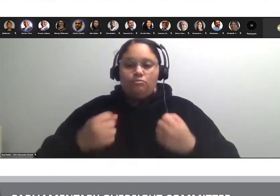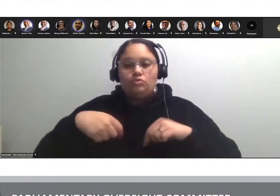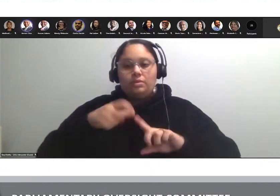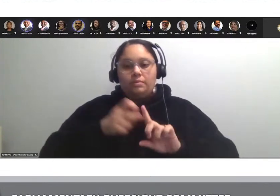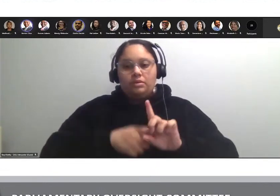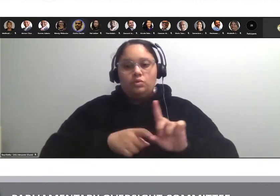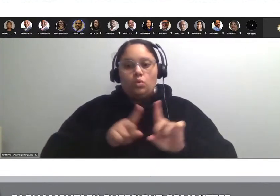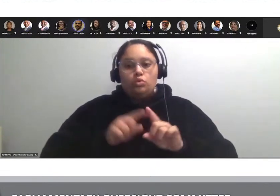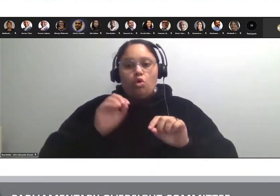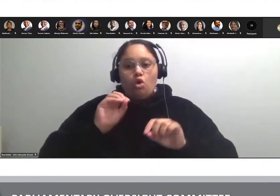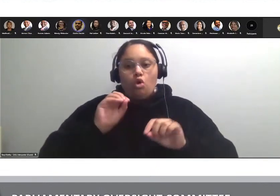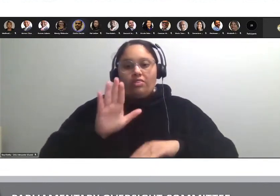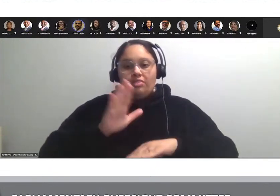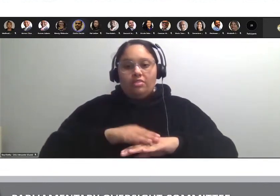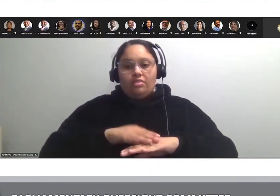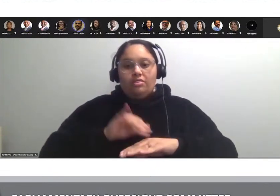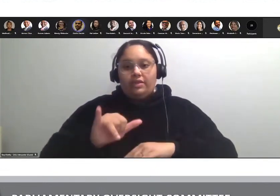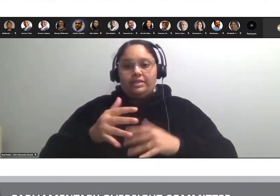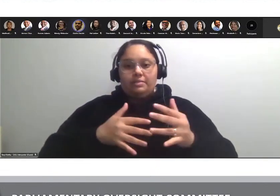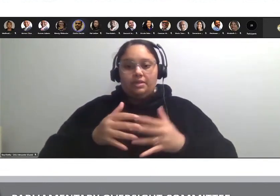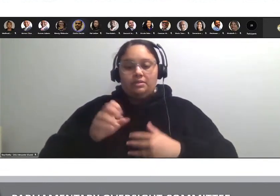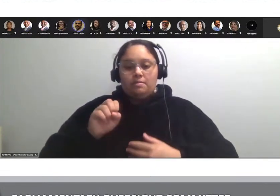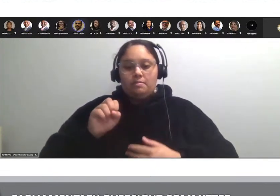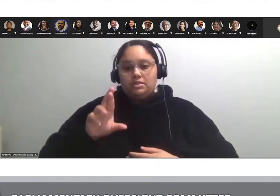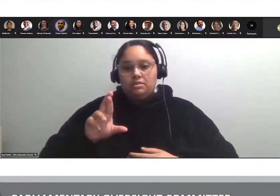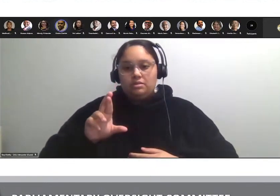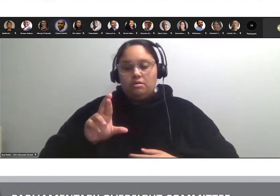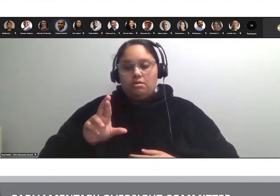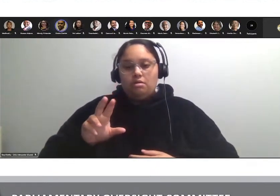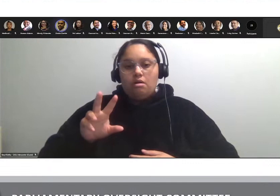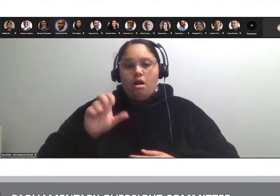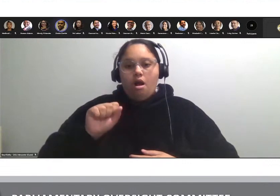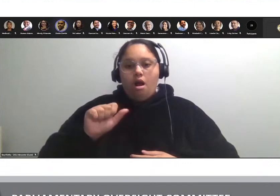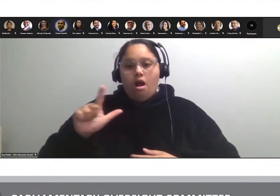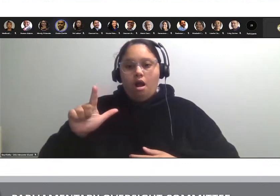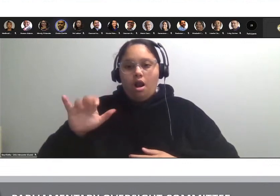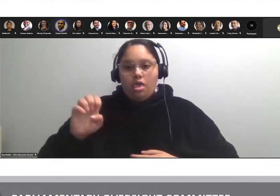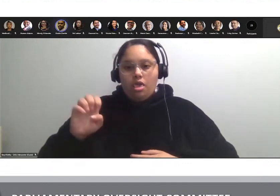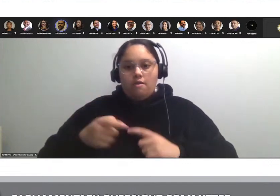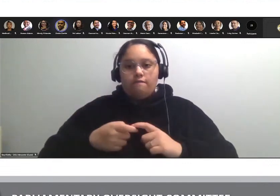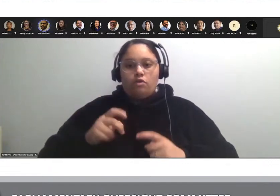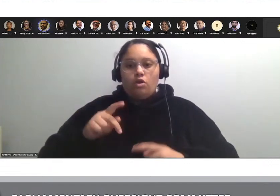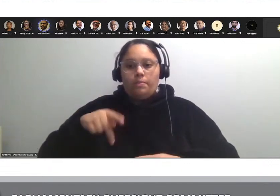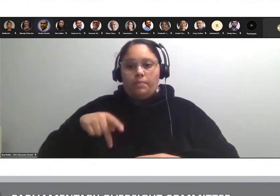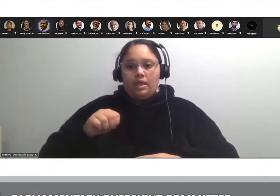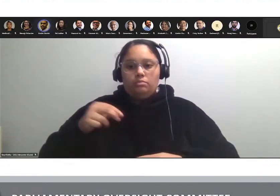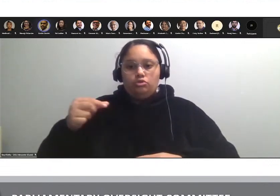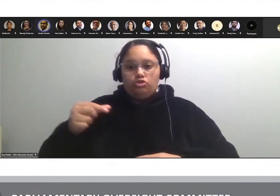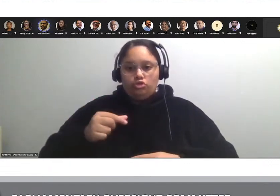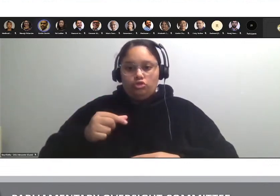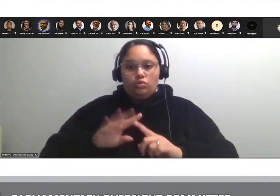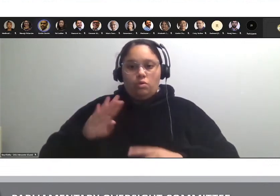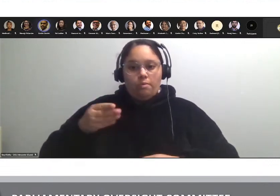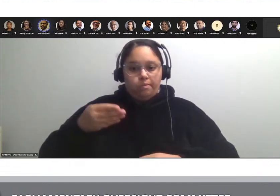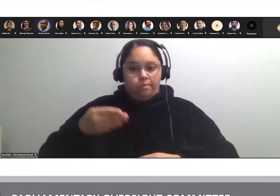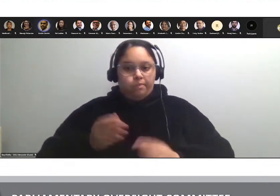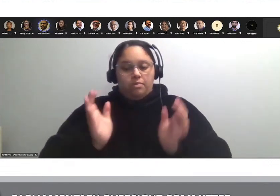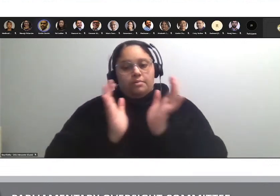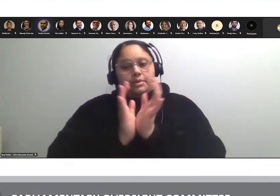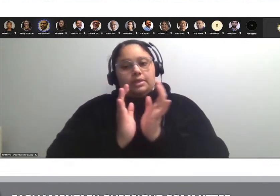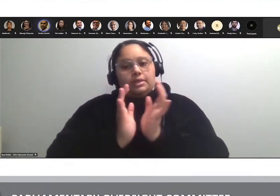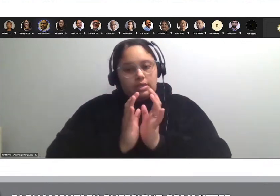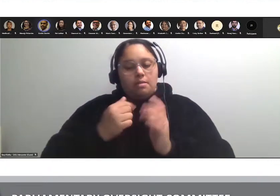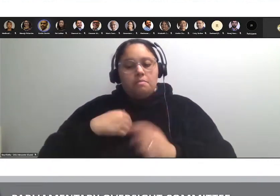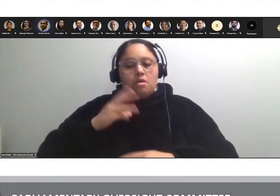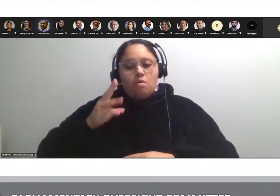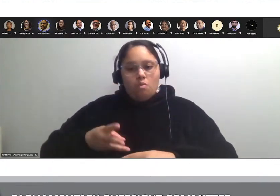Chairperson, also on that matter, Chairperson, Mr. Ali of PMG was also waiting in the meeting, Chair. I